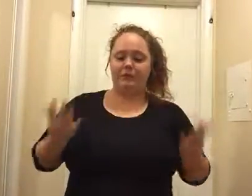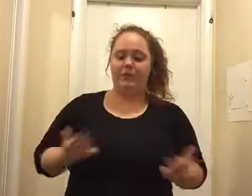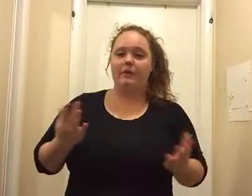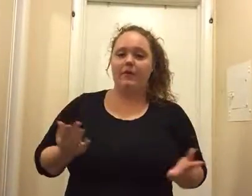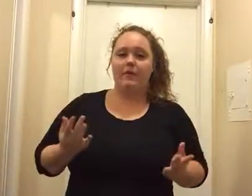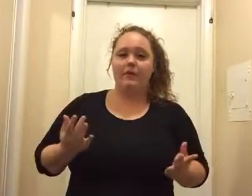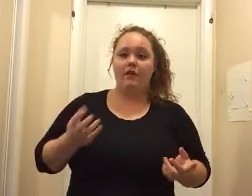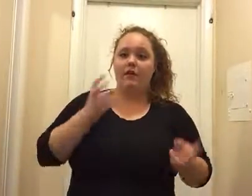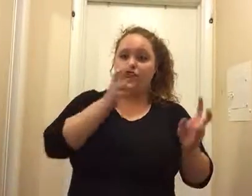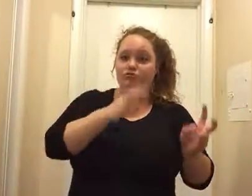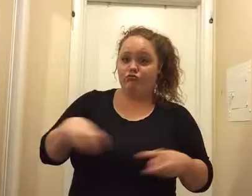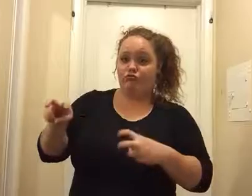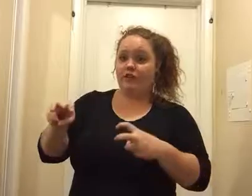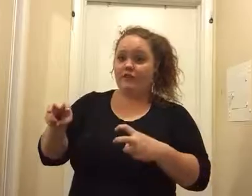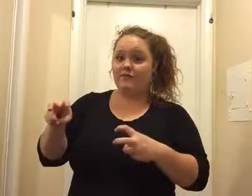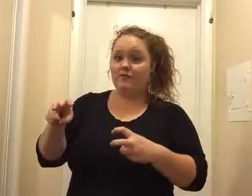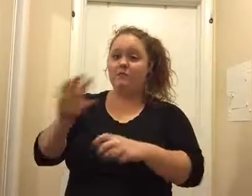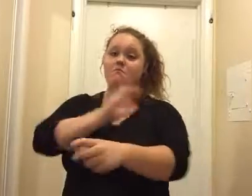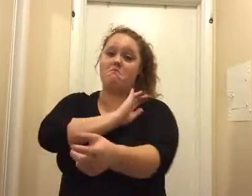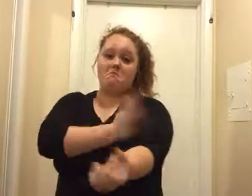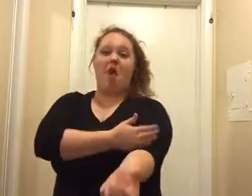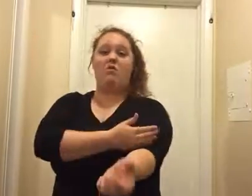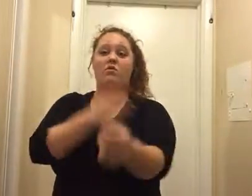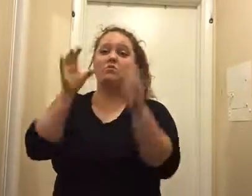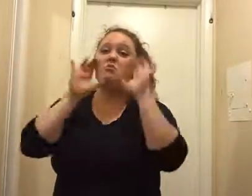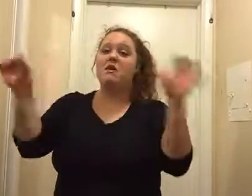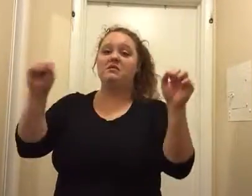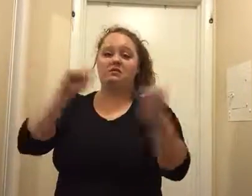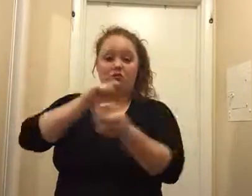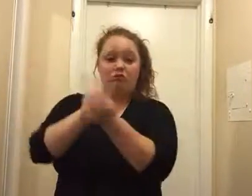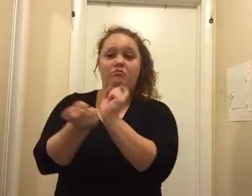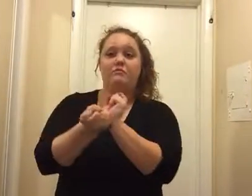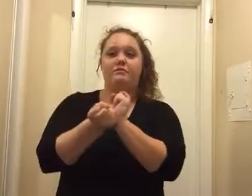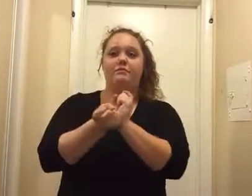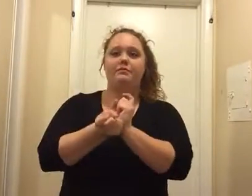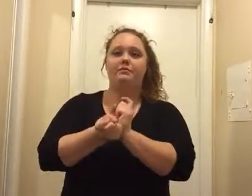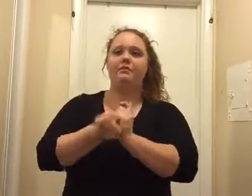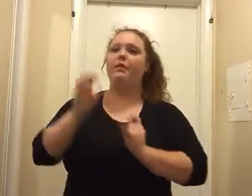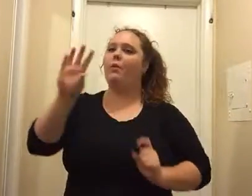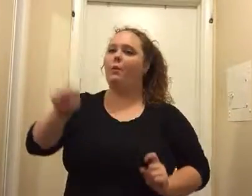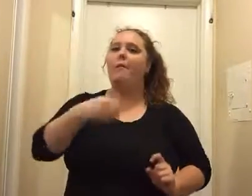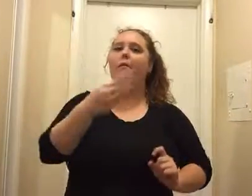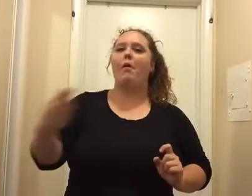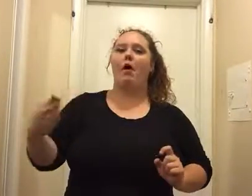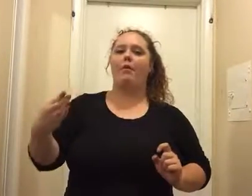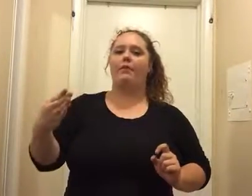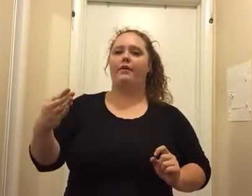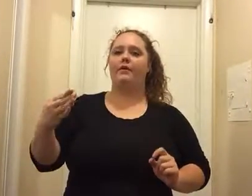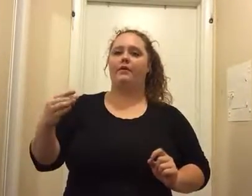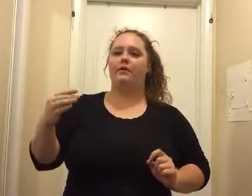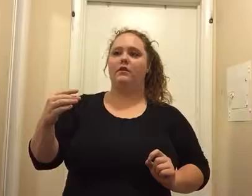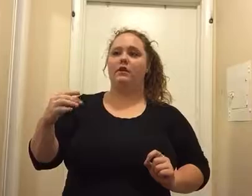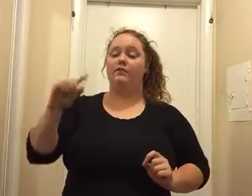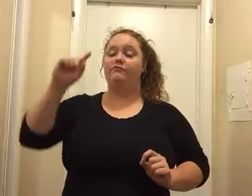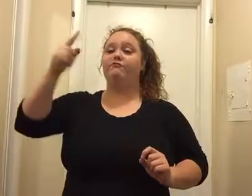power. And we are grateful to President Obama and First Lady Michelle